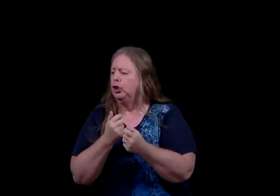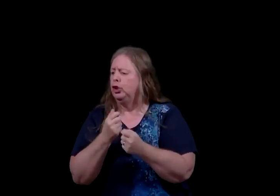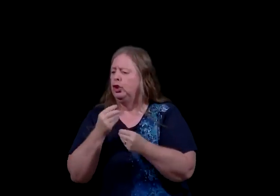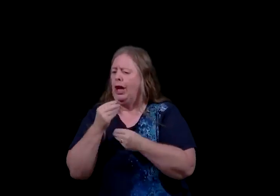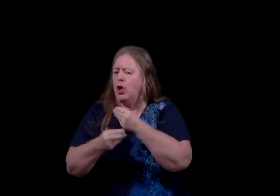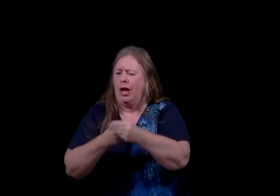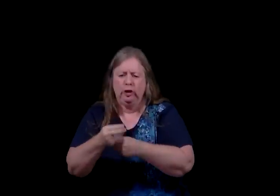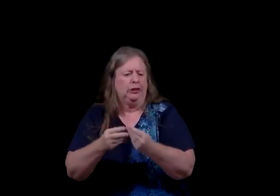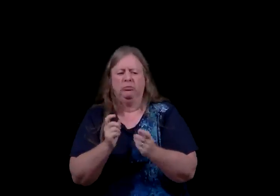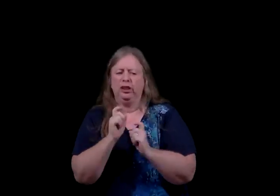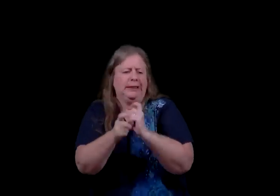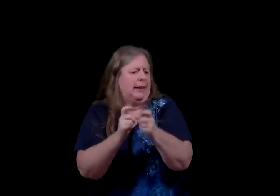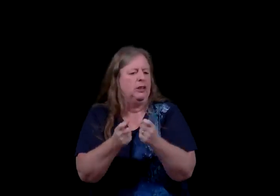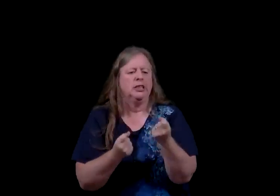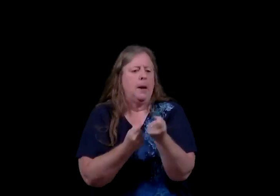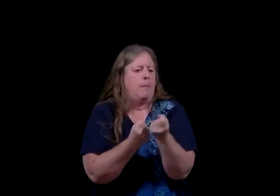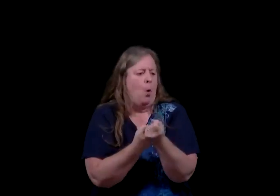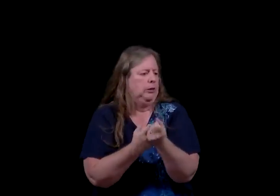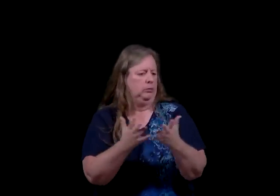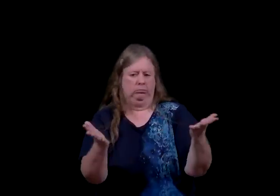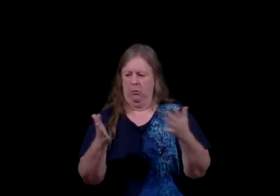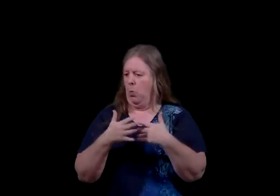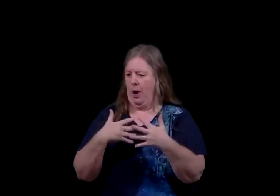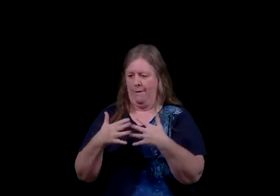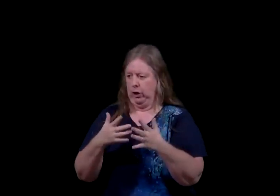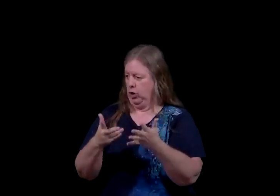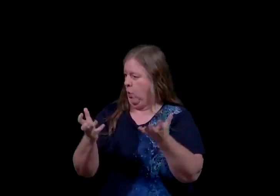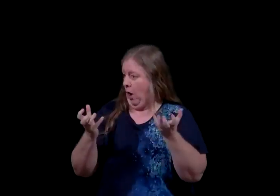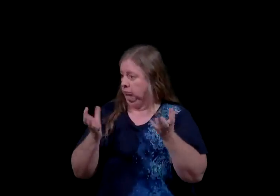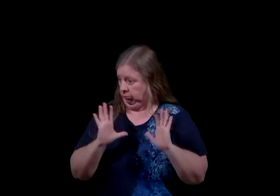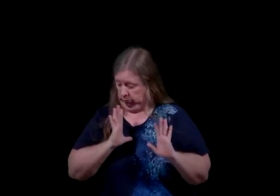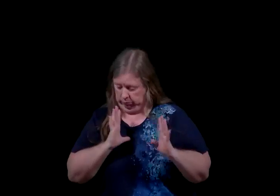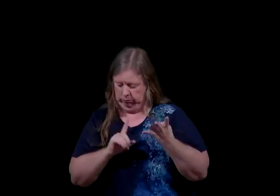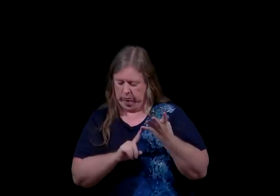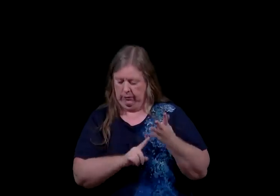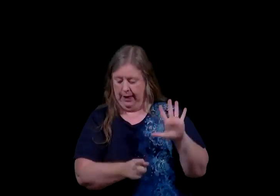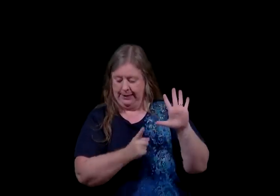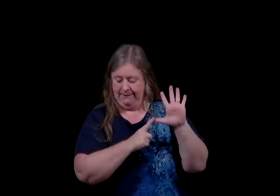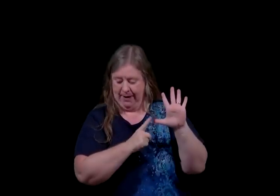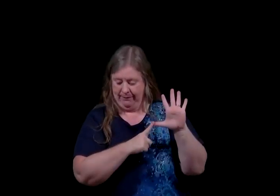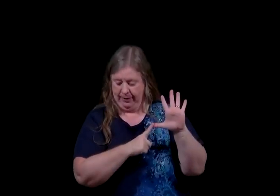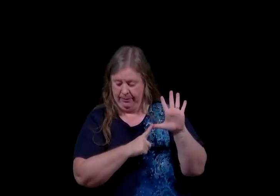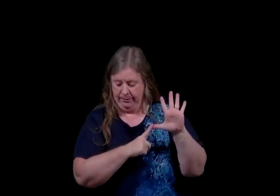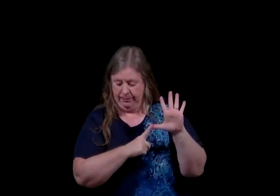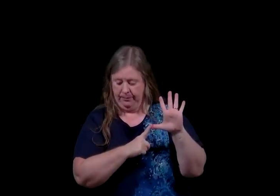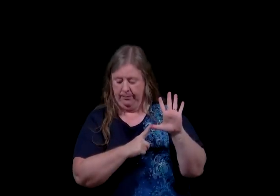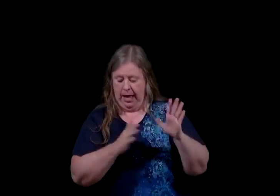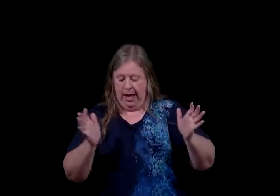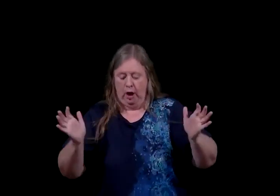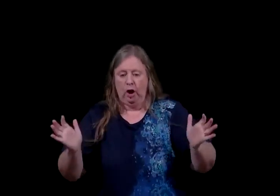Or else you can give whatever money support you'd like to give. And